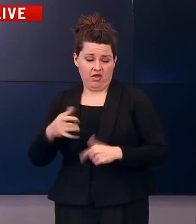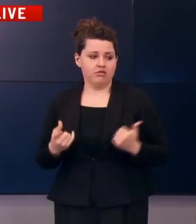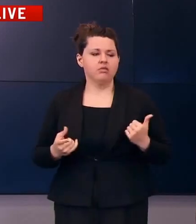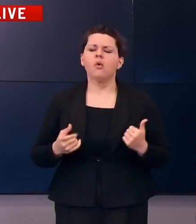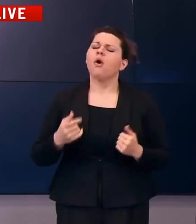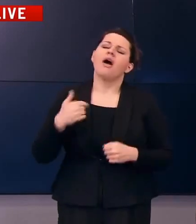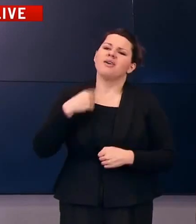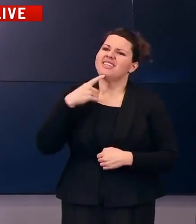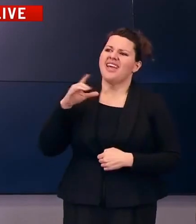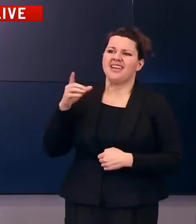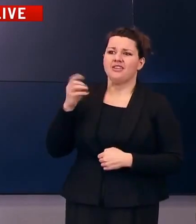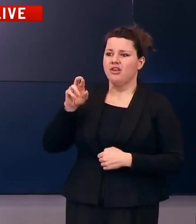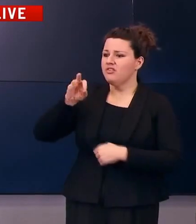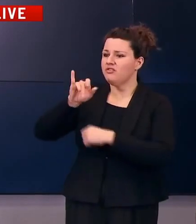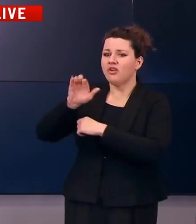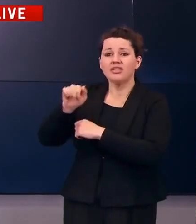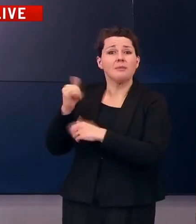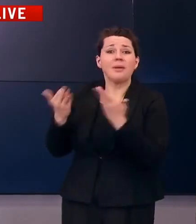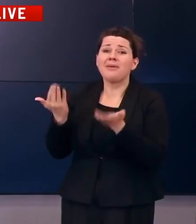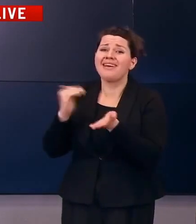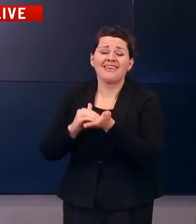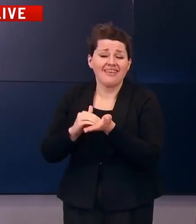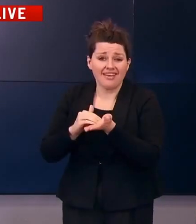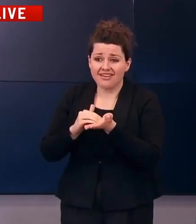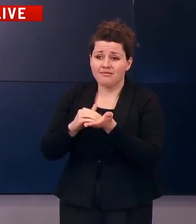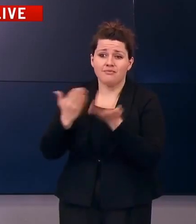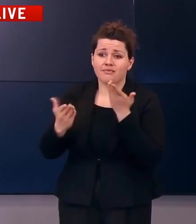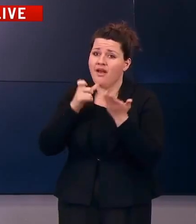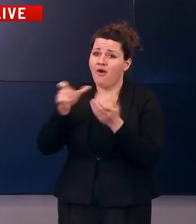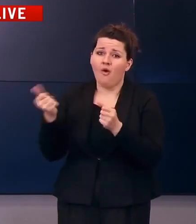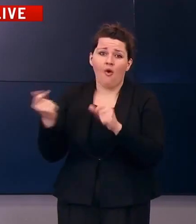again. You can't just look at a map and assume that no action has been taken.